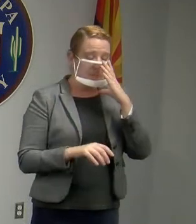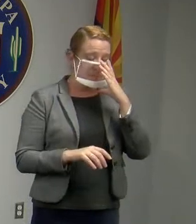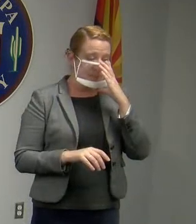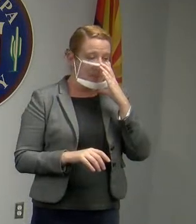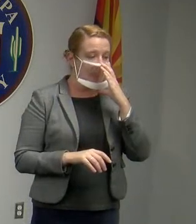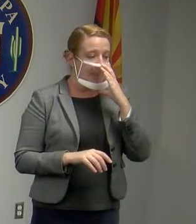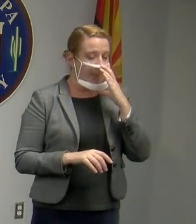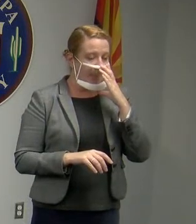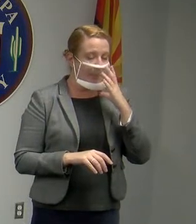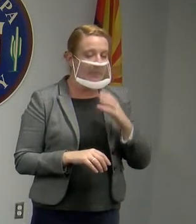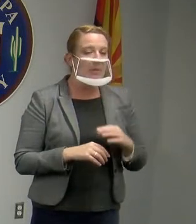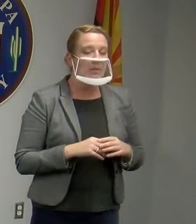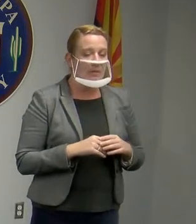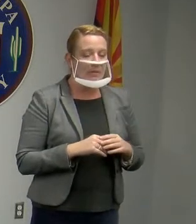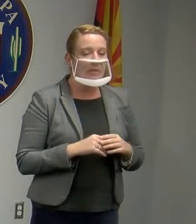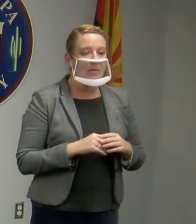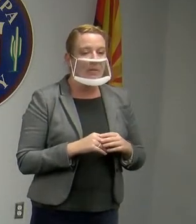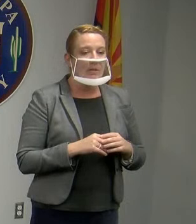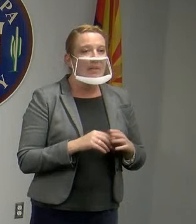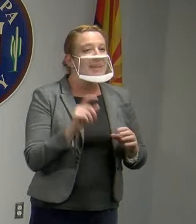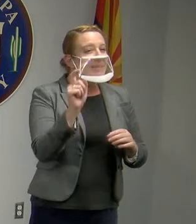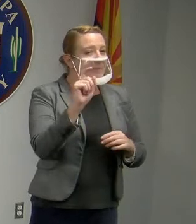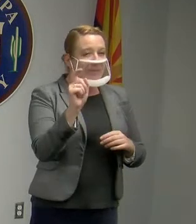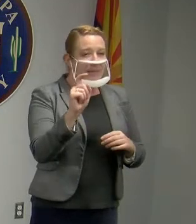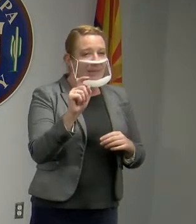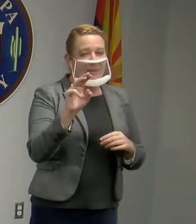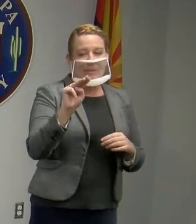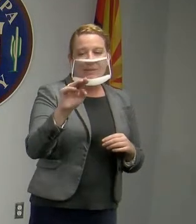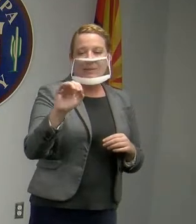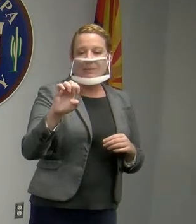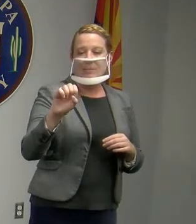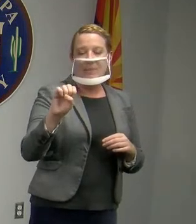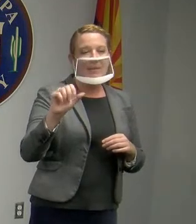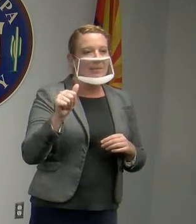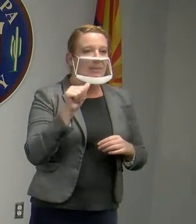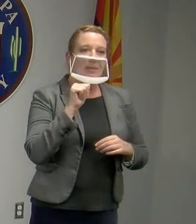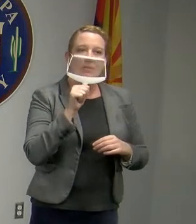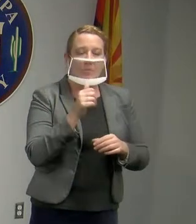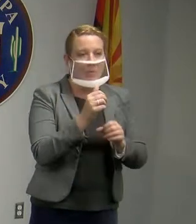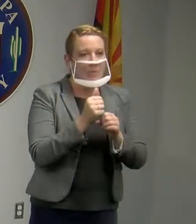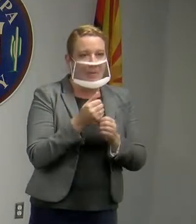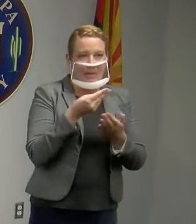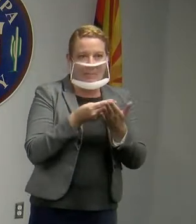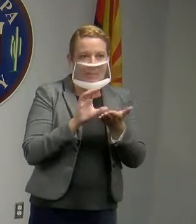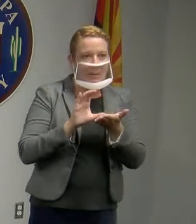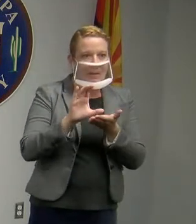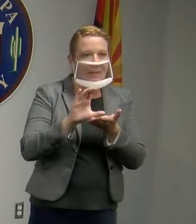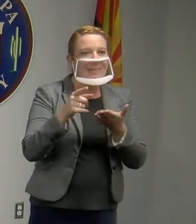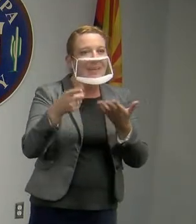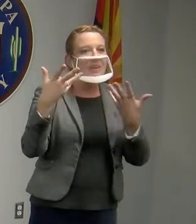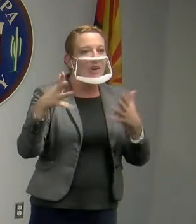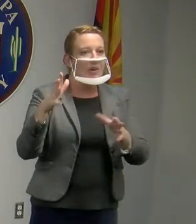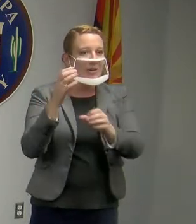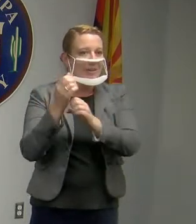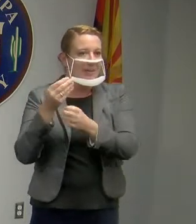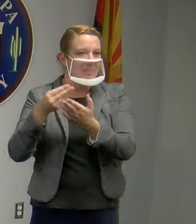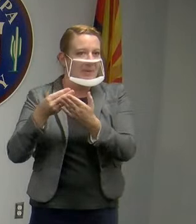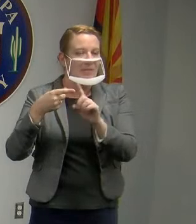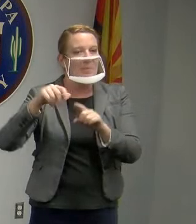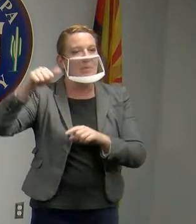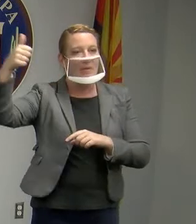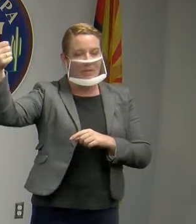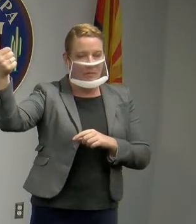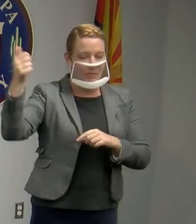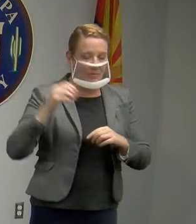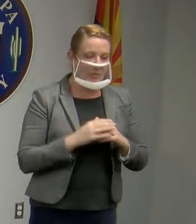program will not be operating in Phoenix and Mesa. They directly received their own CARES funding. So the program is administered by the